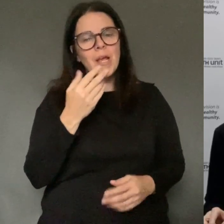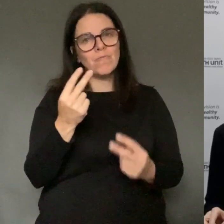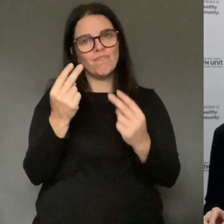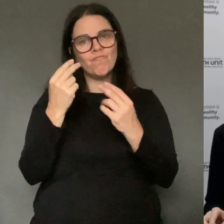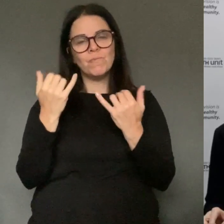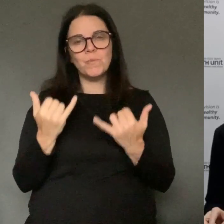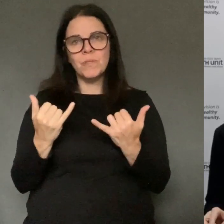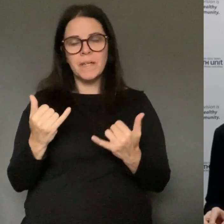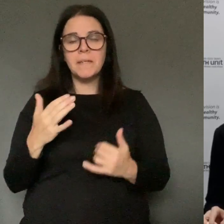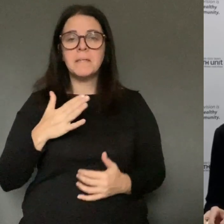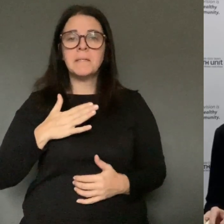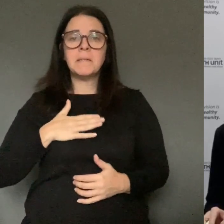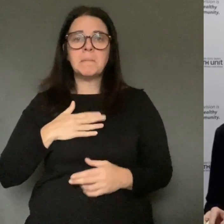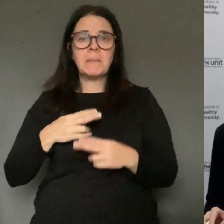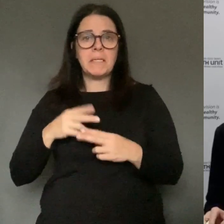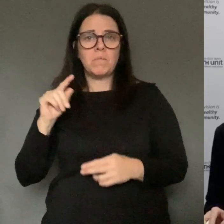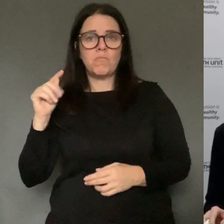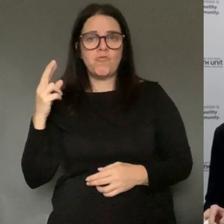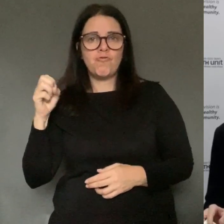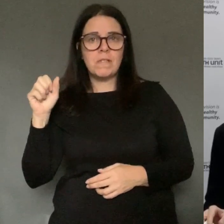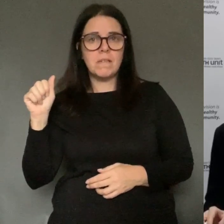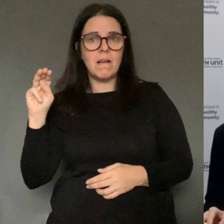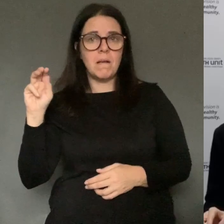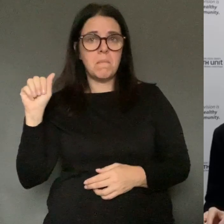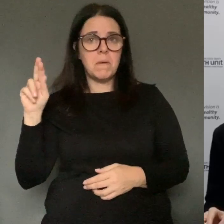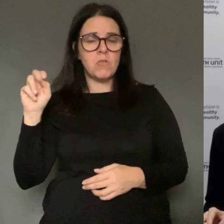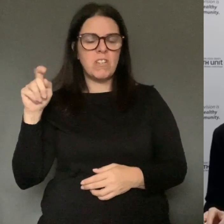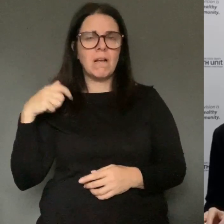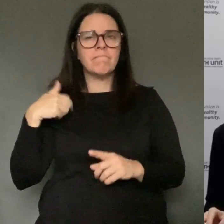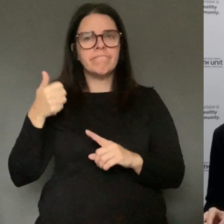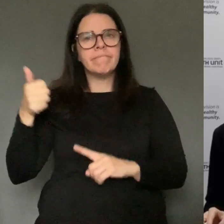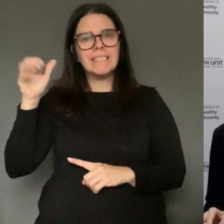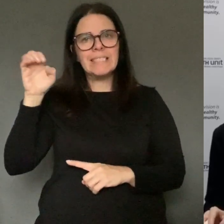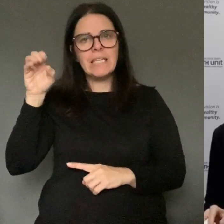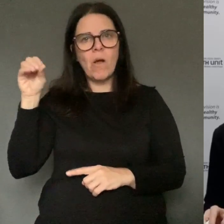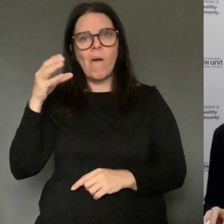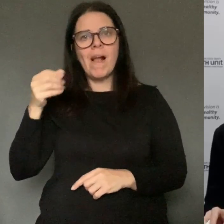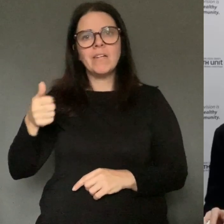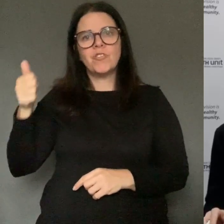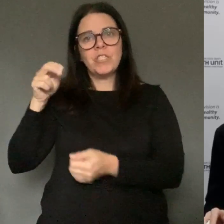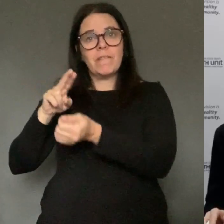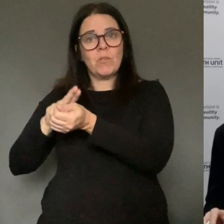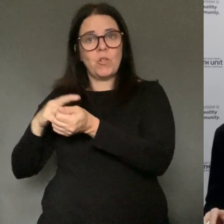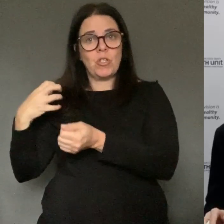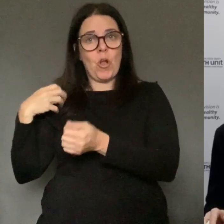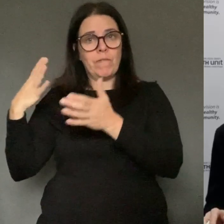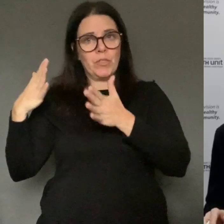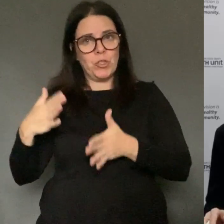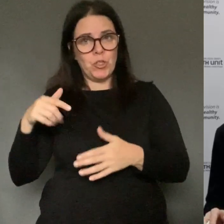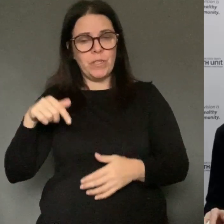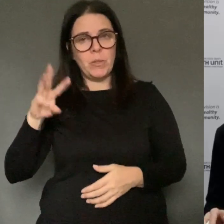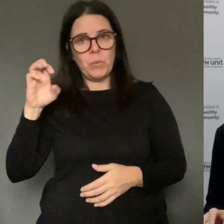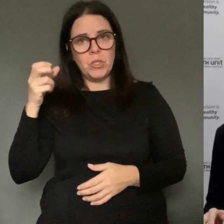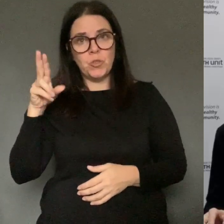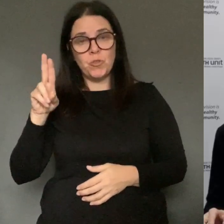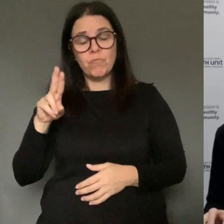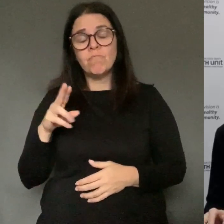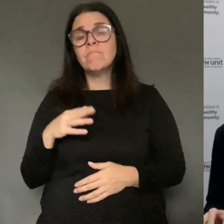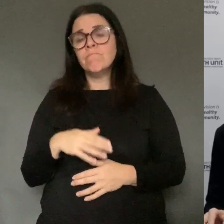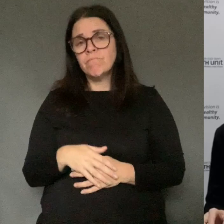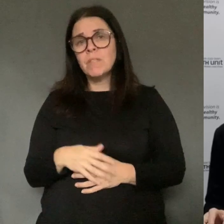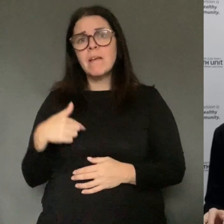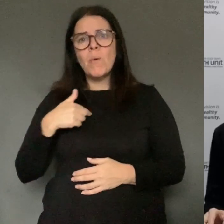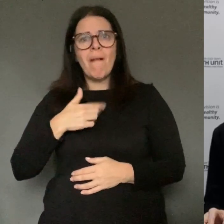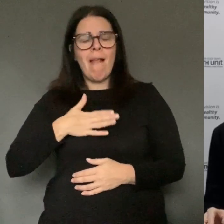Hospital, Olette Campus. I will now share the most current case counts. There are 30,092 confirmed cases